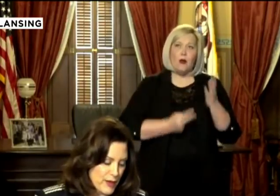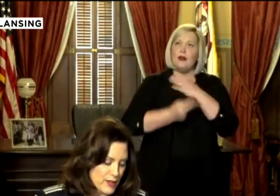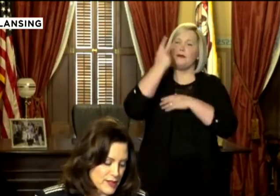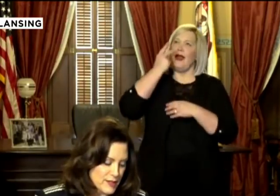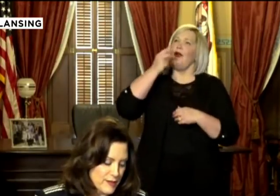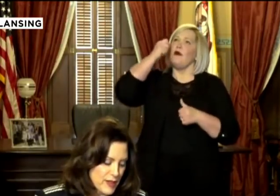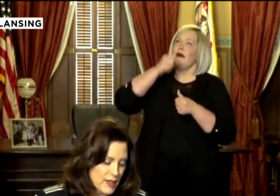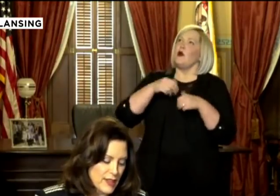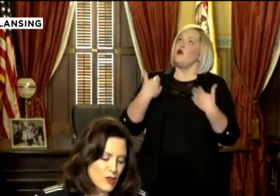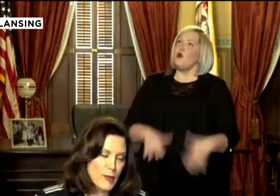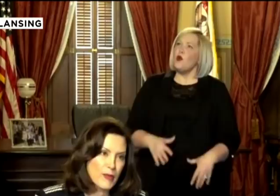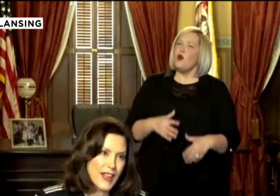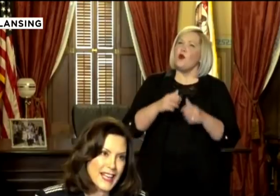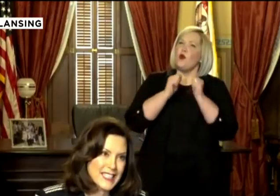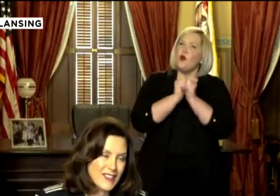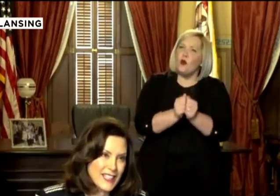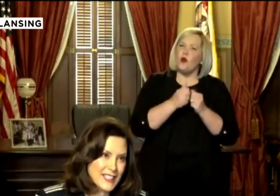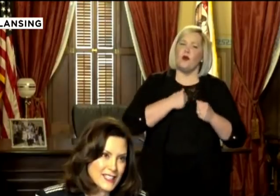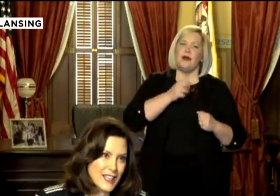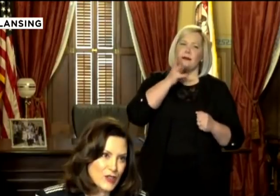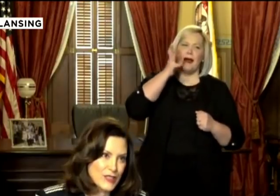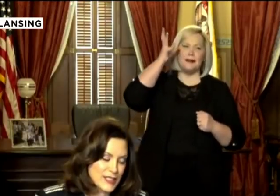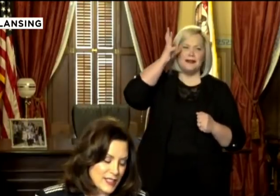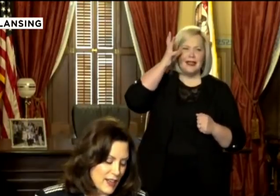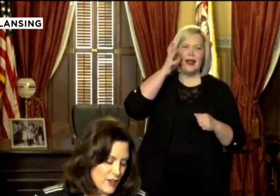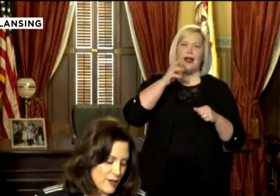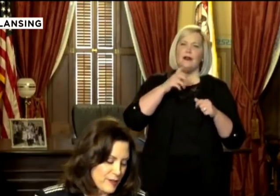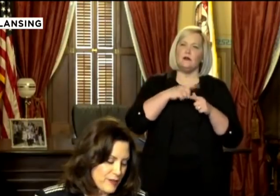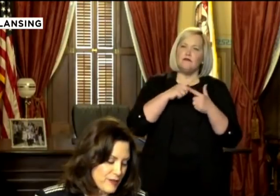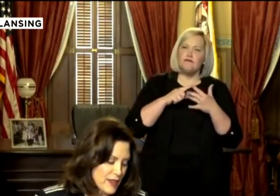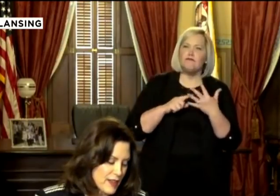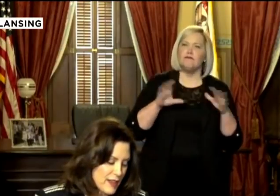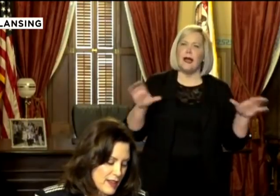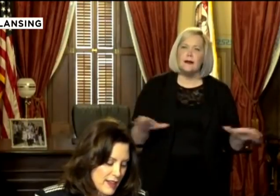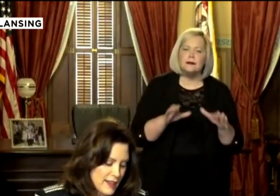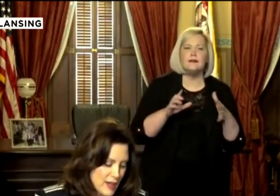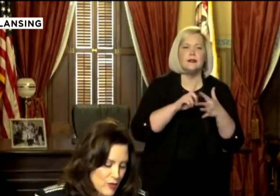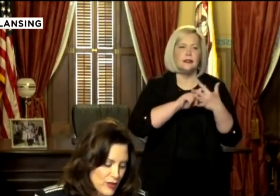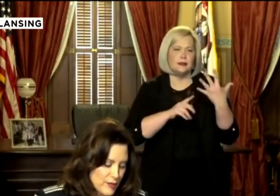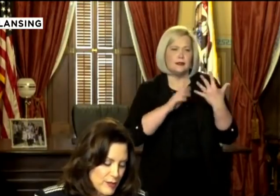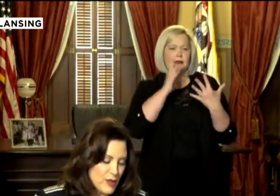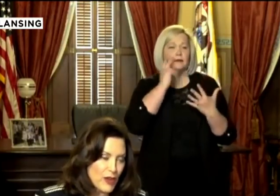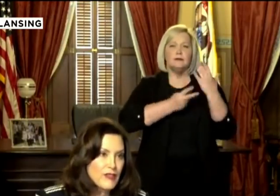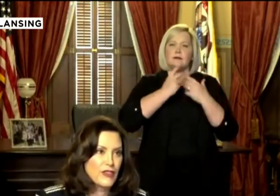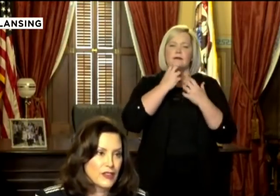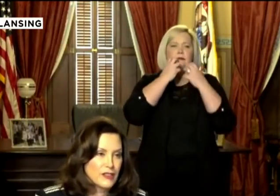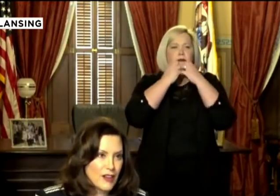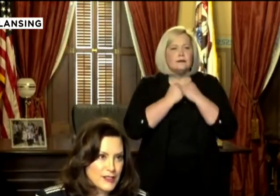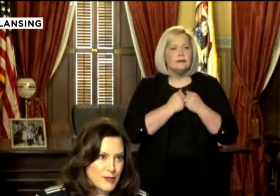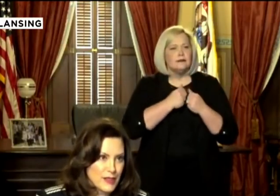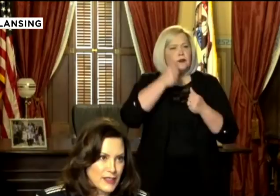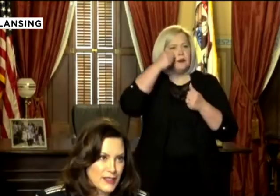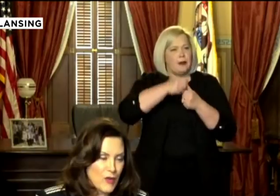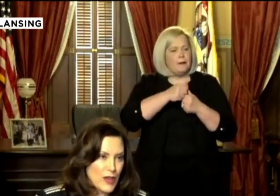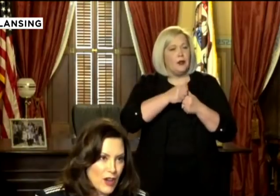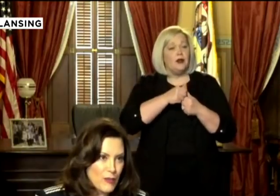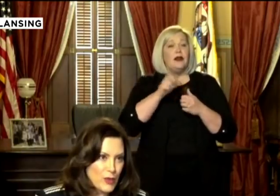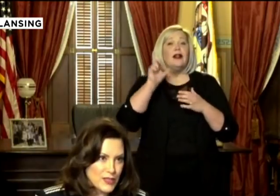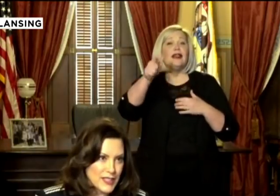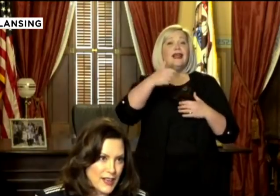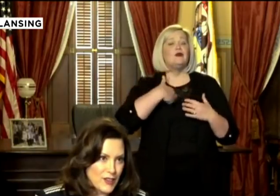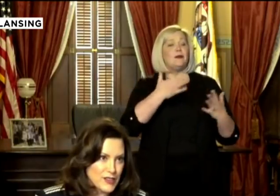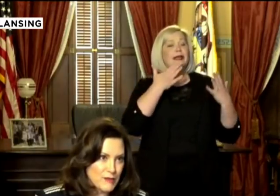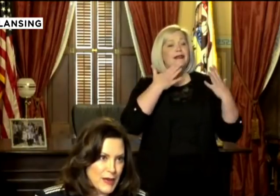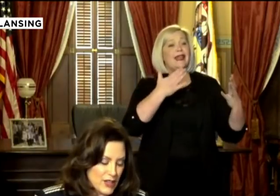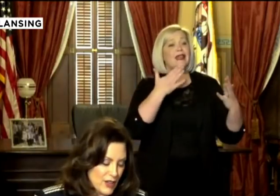time with their parents. They'll remember the activities that you did together. They will be grateful, ultimately, that we